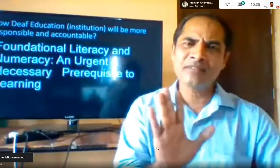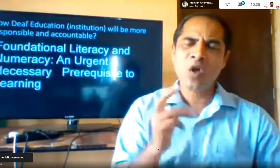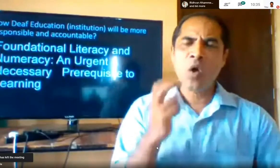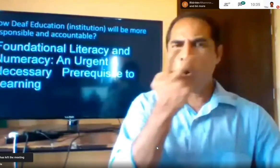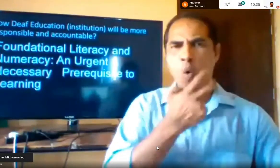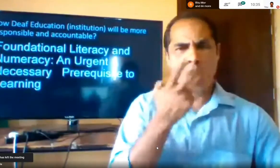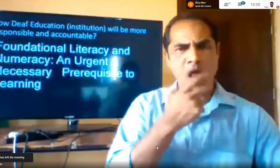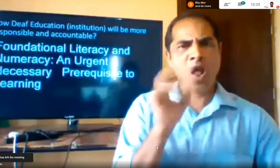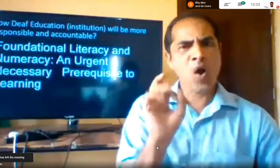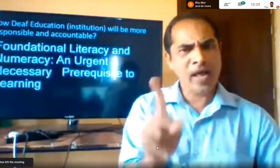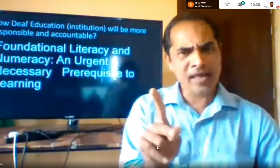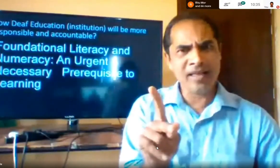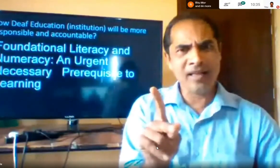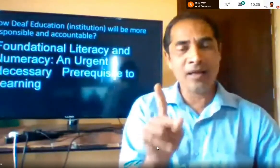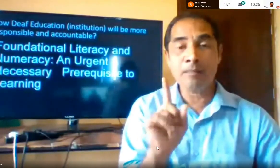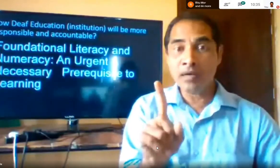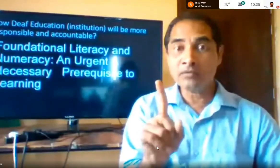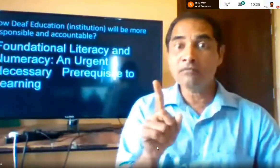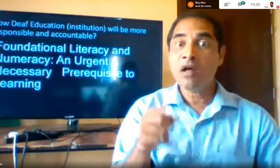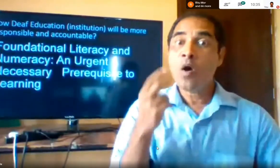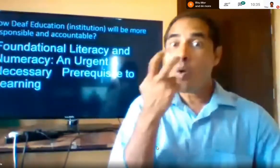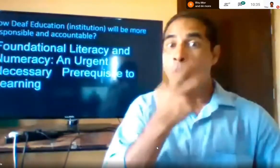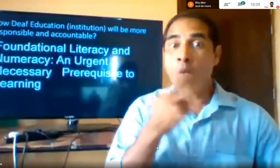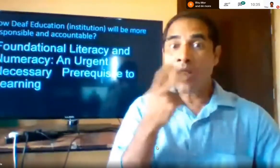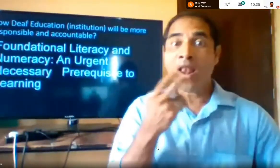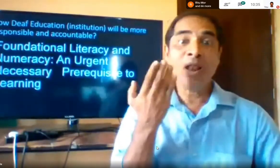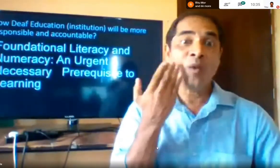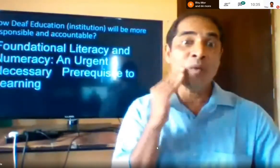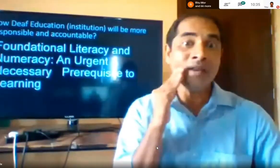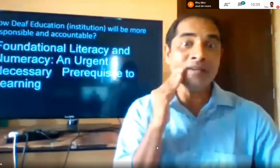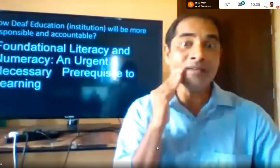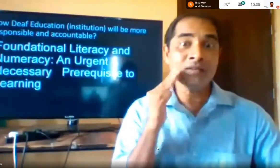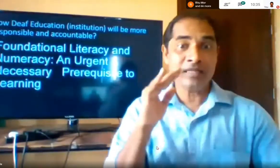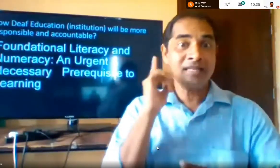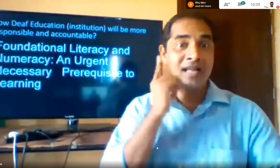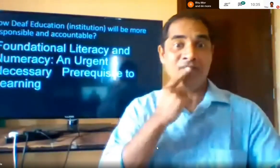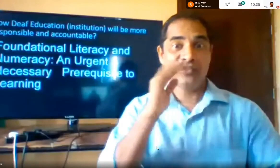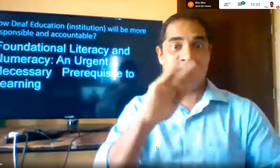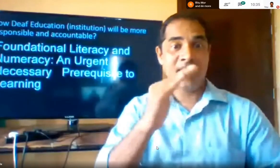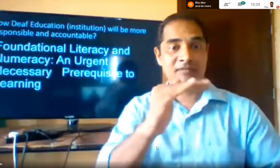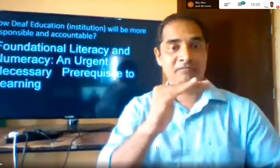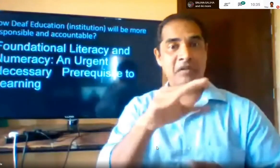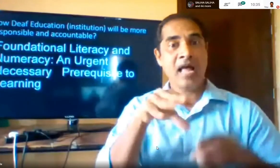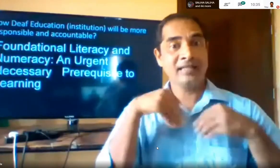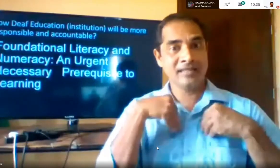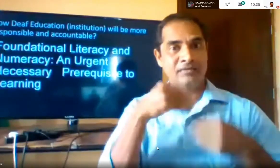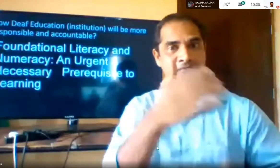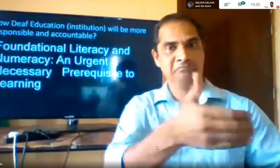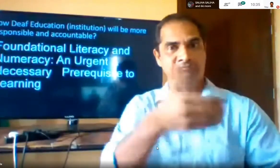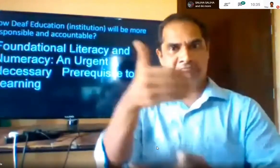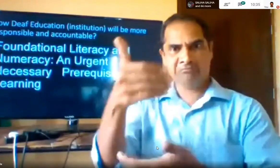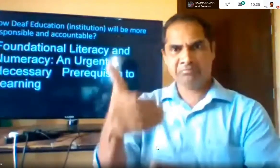So we are not telling like oralism cannot be followed. Yes, your oralism can be done. When?